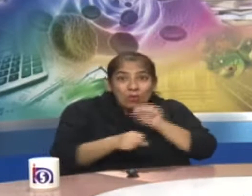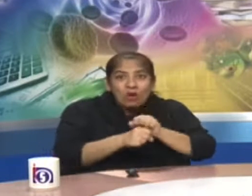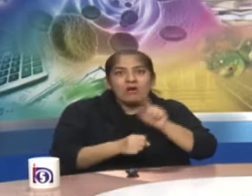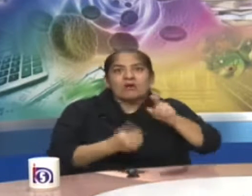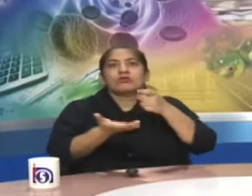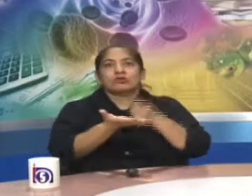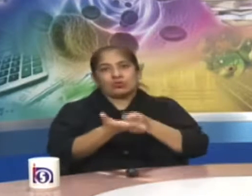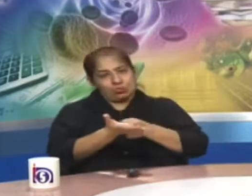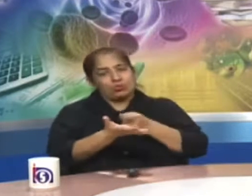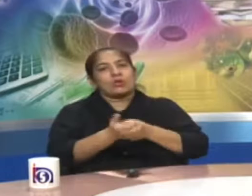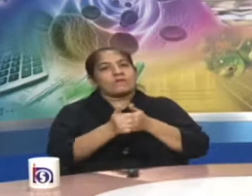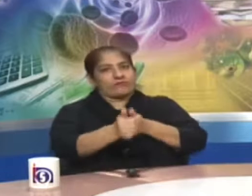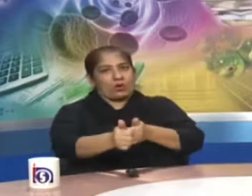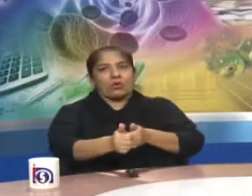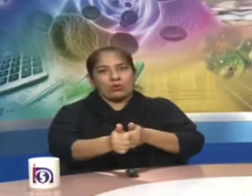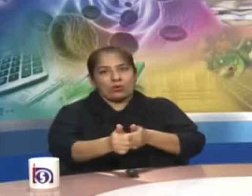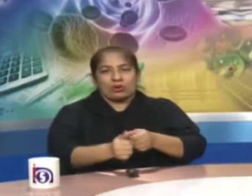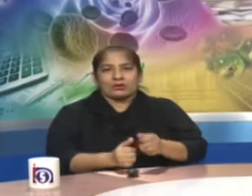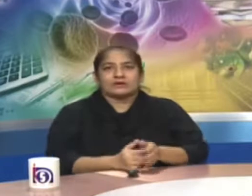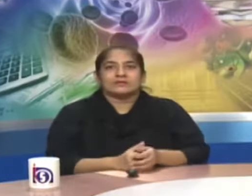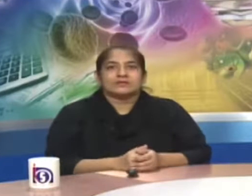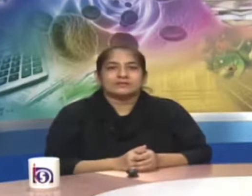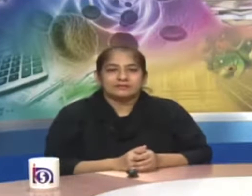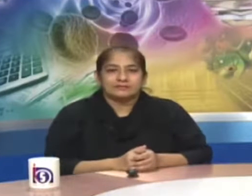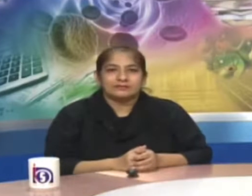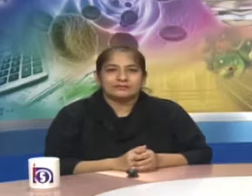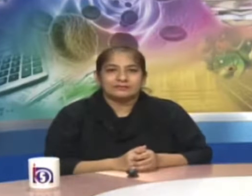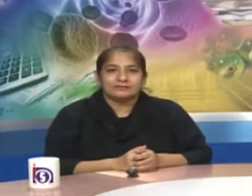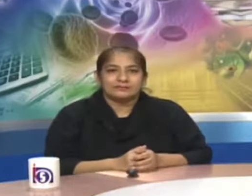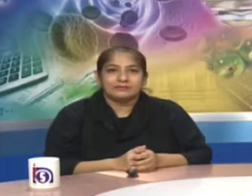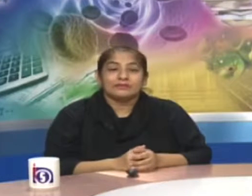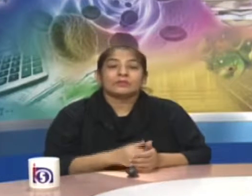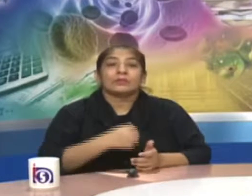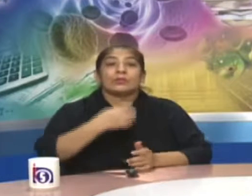Another role of the SEBI is it regulates the market rule.